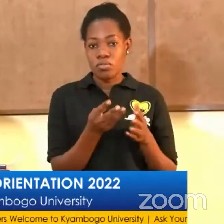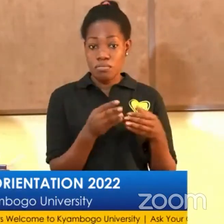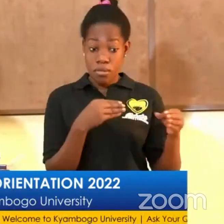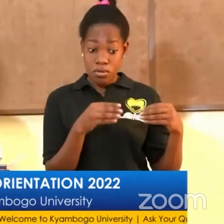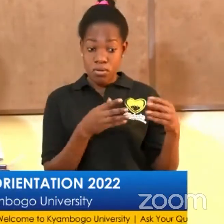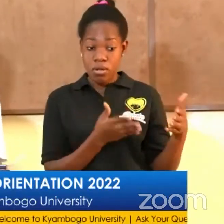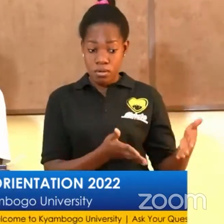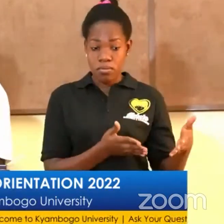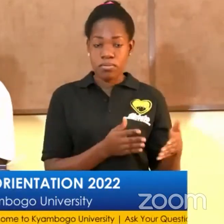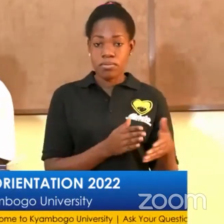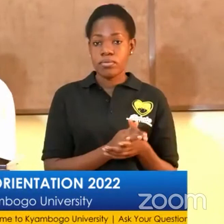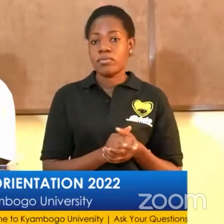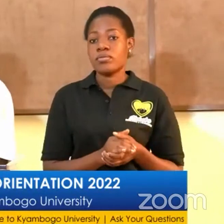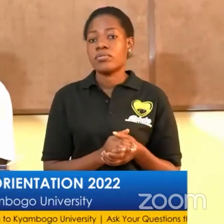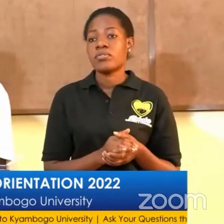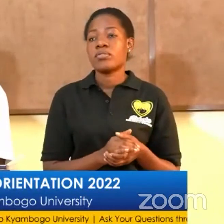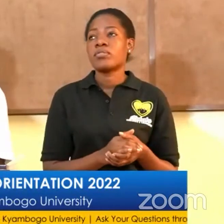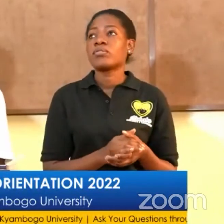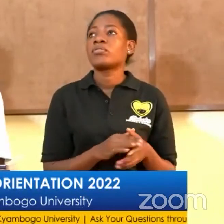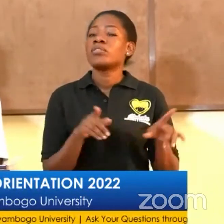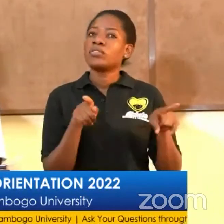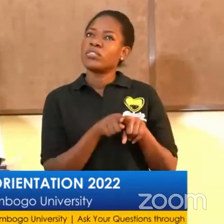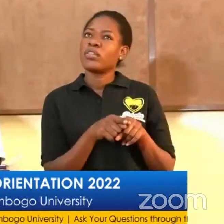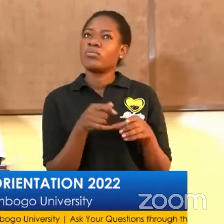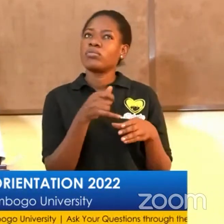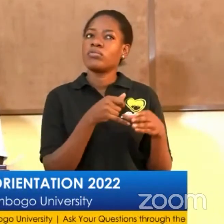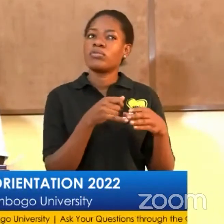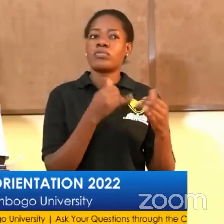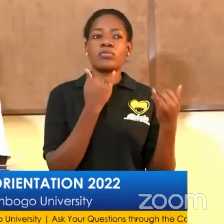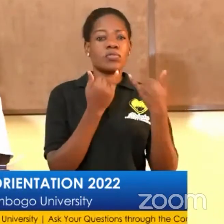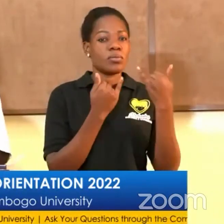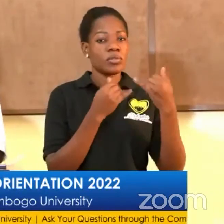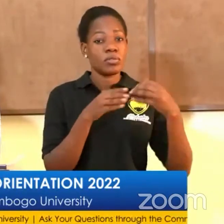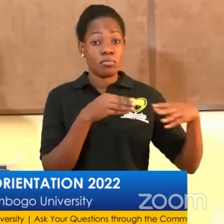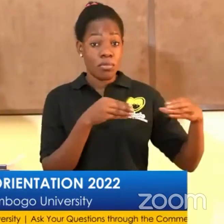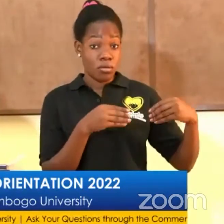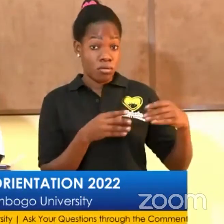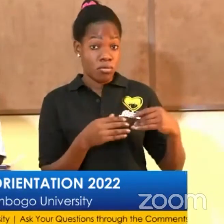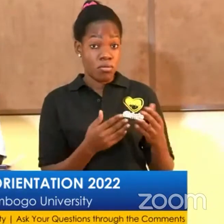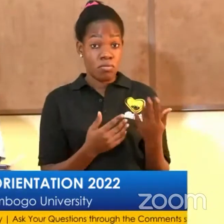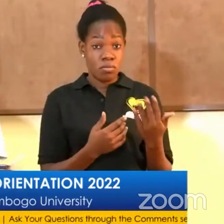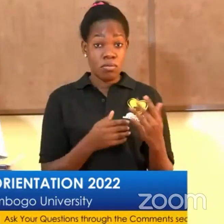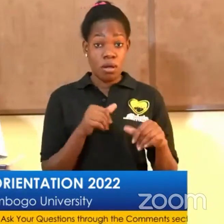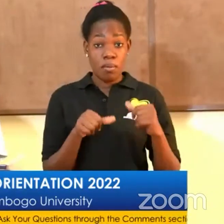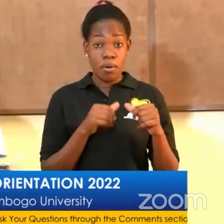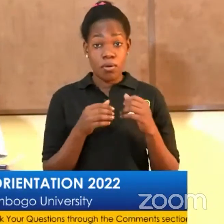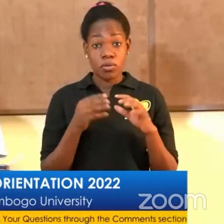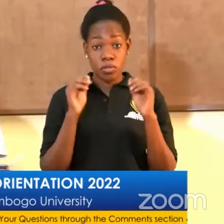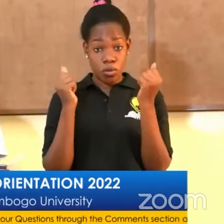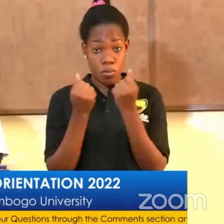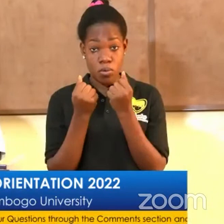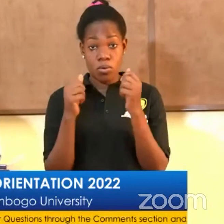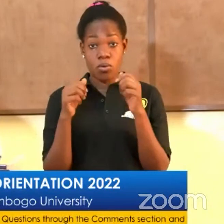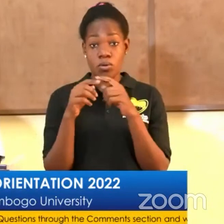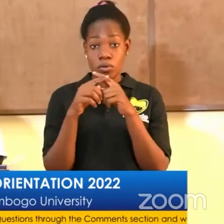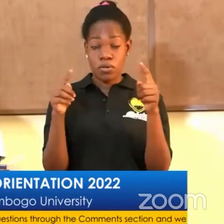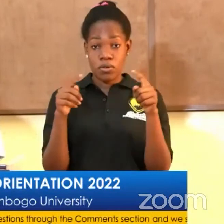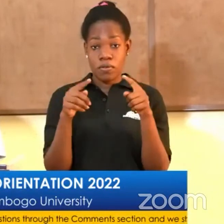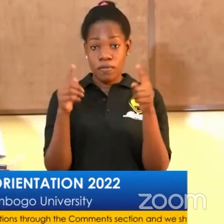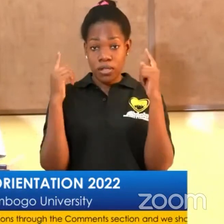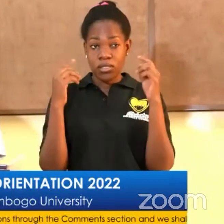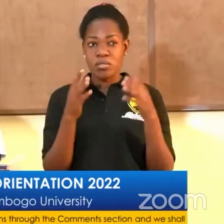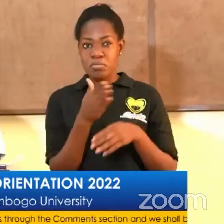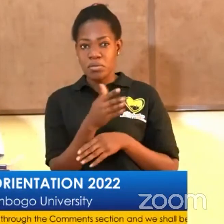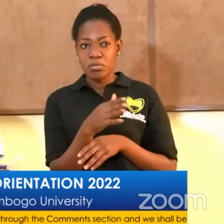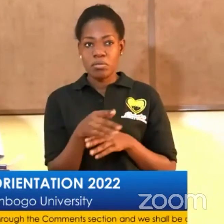found elsewhere. It also includes information materials, documents about Kyambogo University, Ministry of